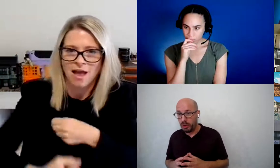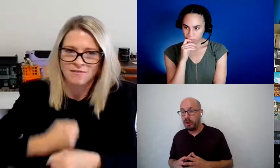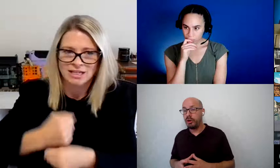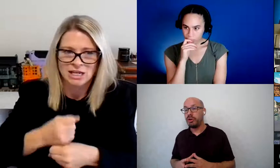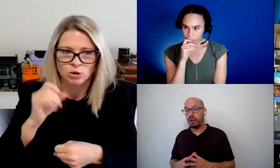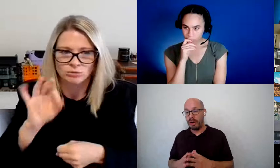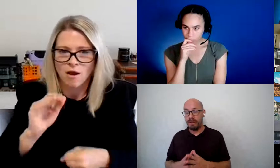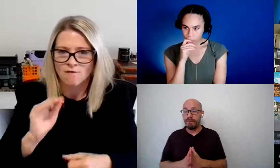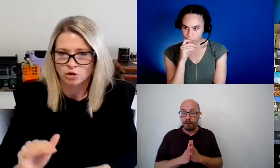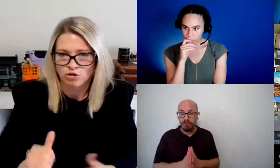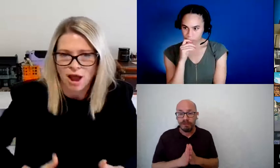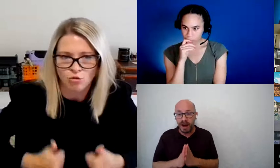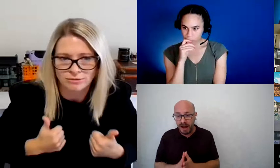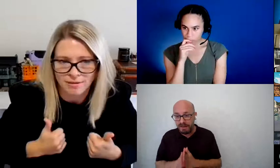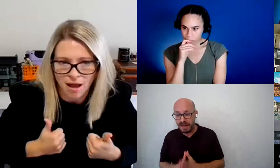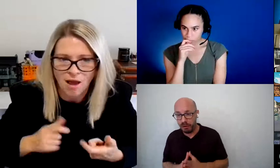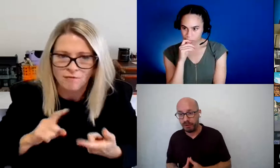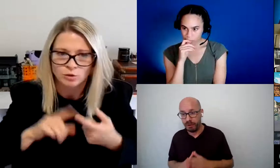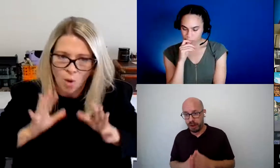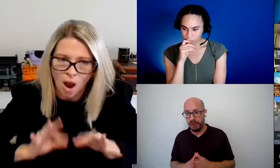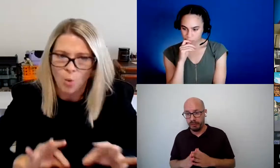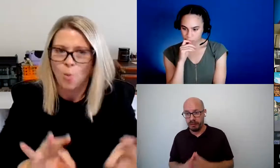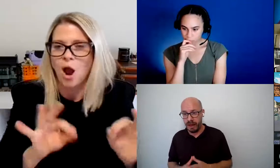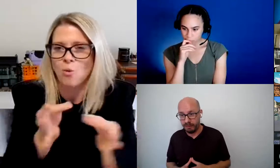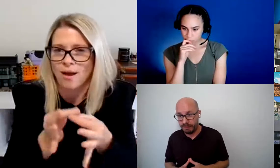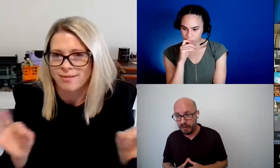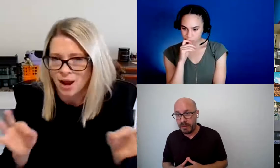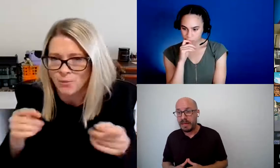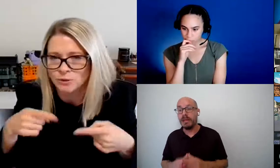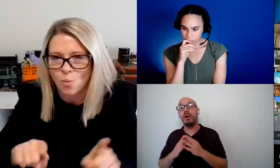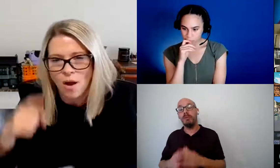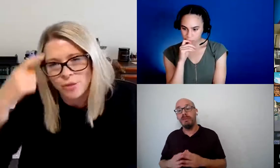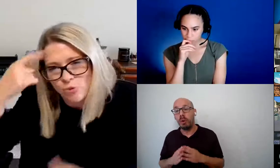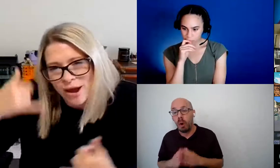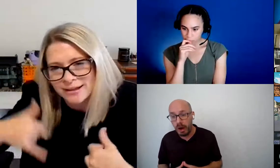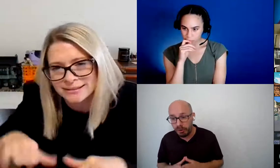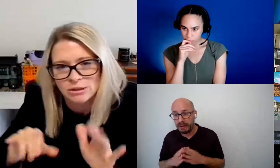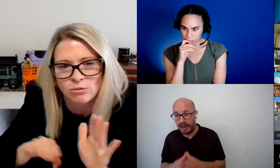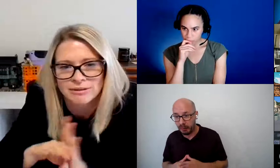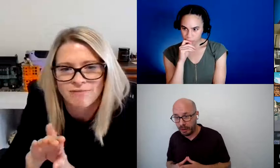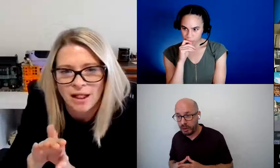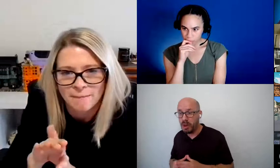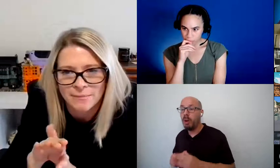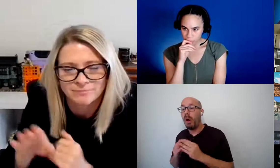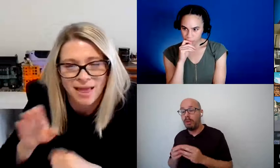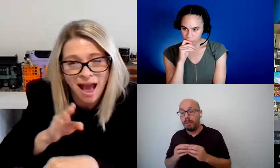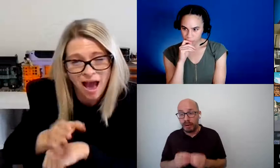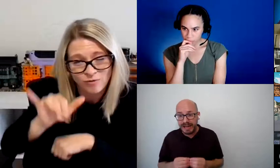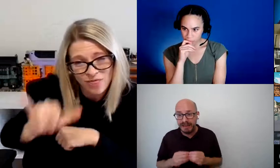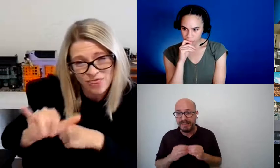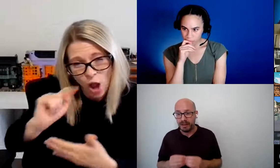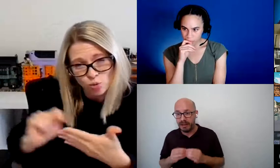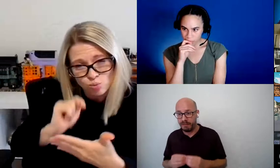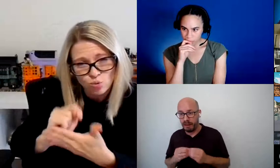during the first five years of the child's life in terms of acquiring language while the brain is still in